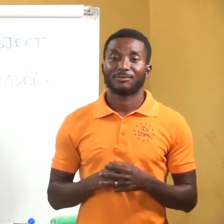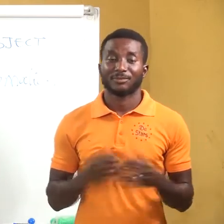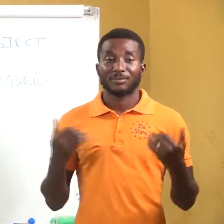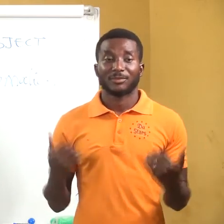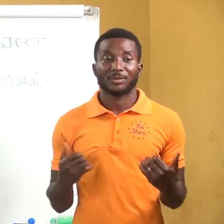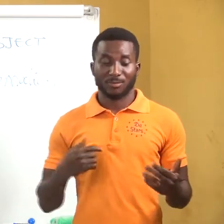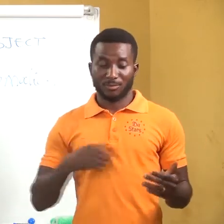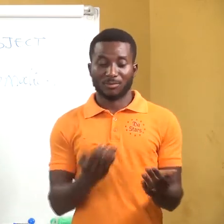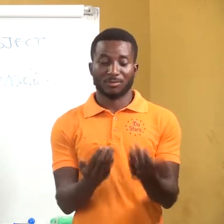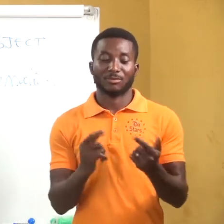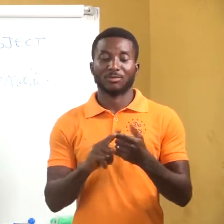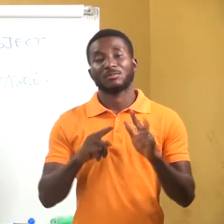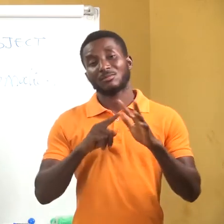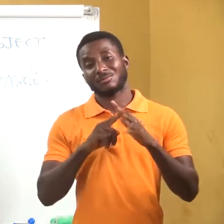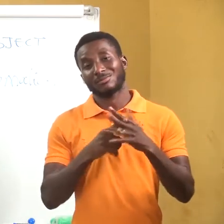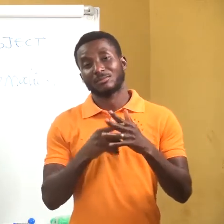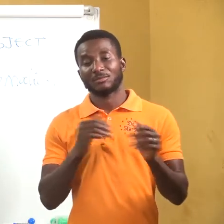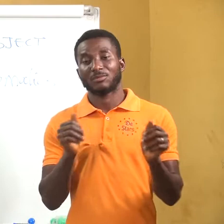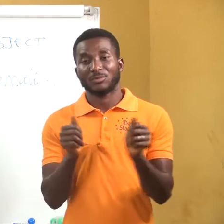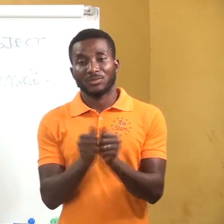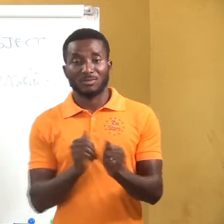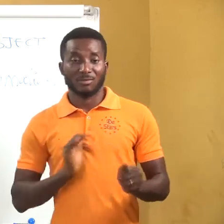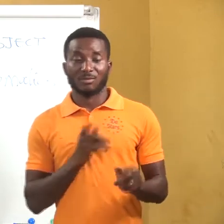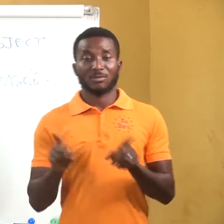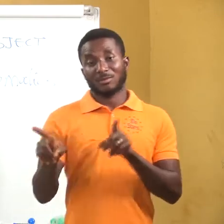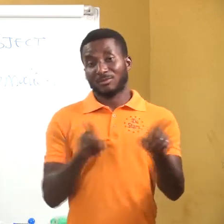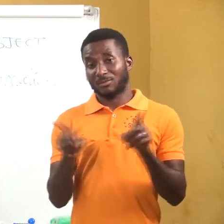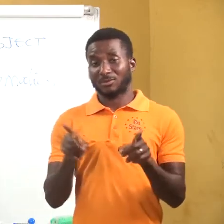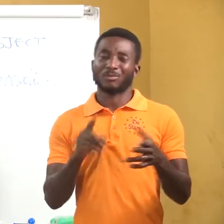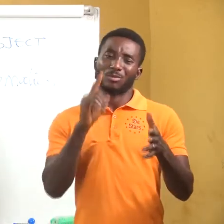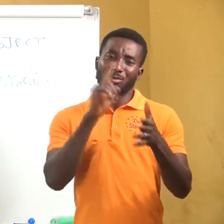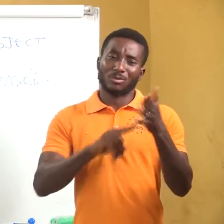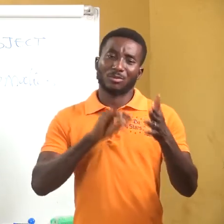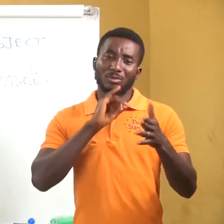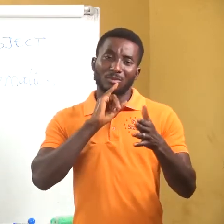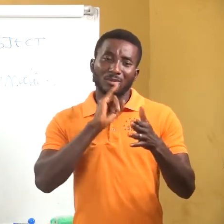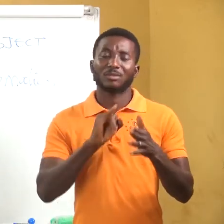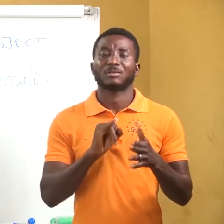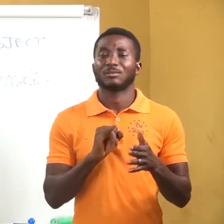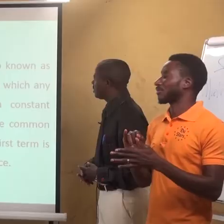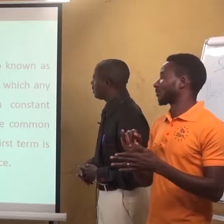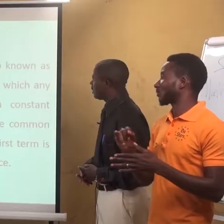Now let's start with our definition. What is geometrical progression? What do we mean by